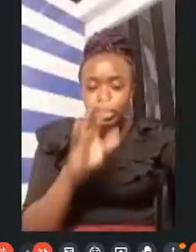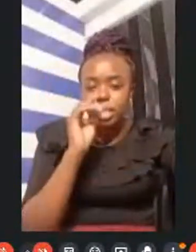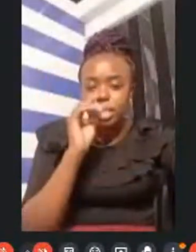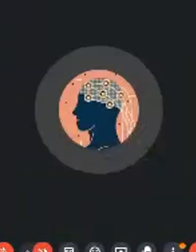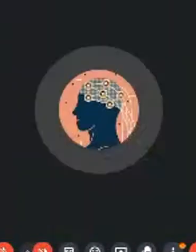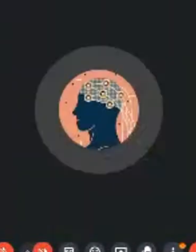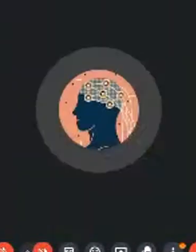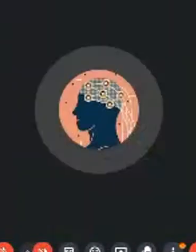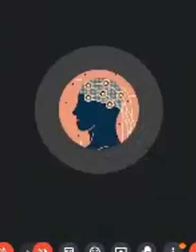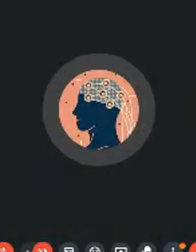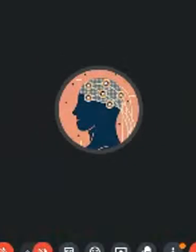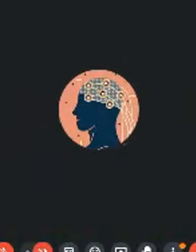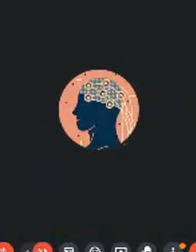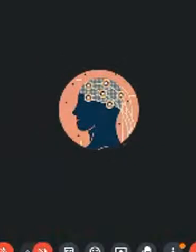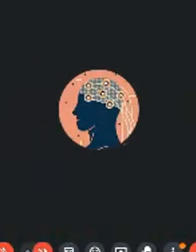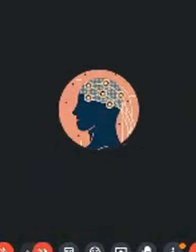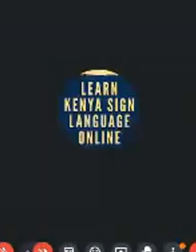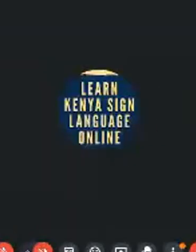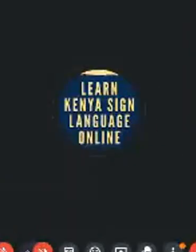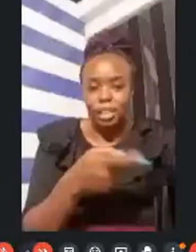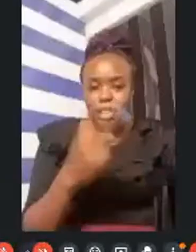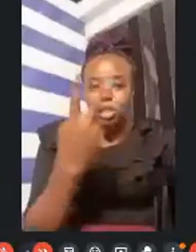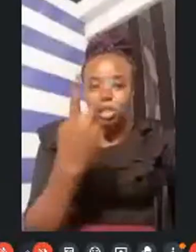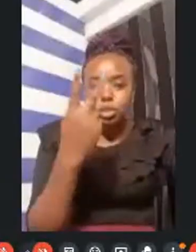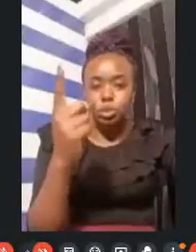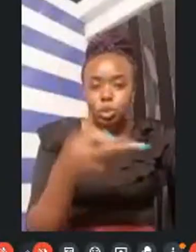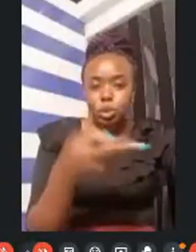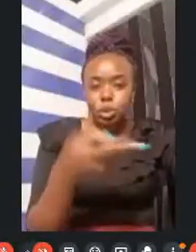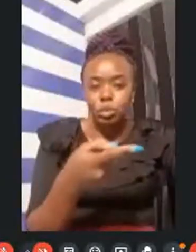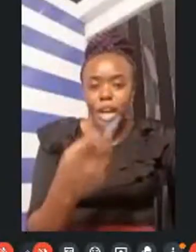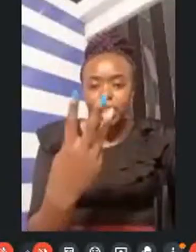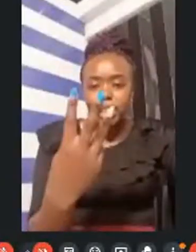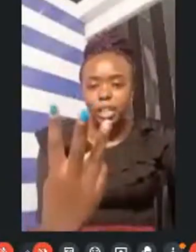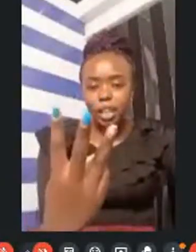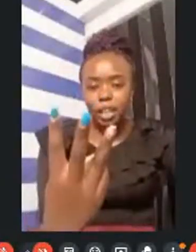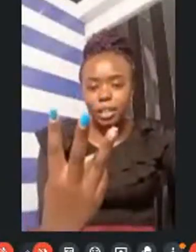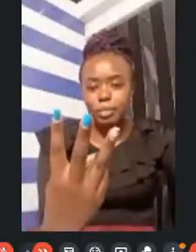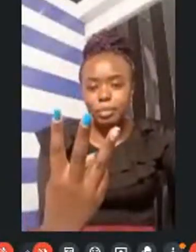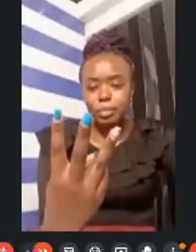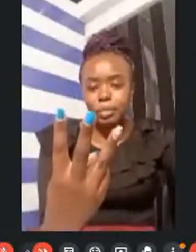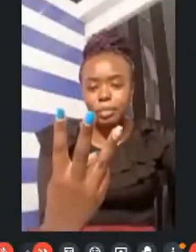slash. Oh, You just, yeah, yeah. Mm. yes, slash 2/3.